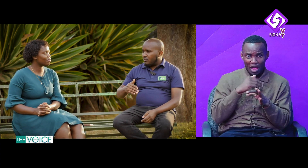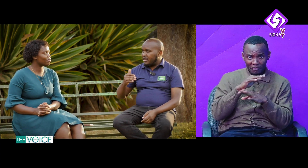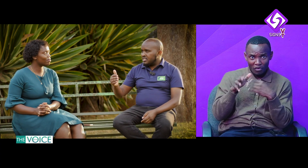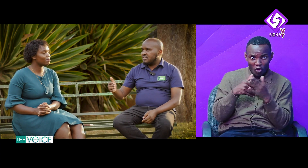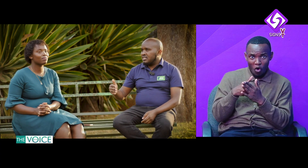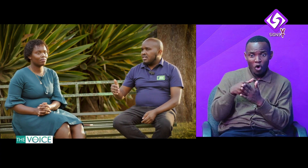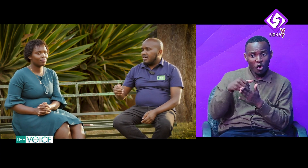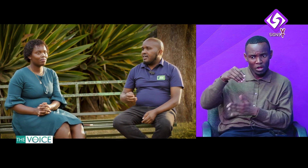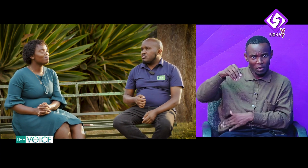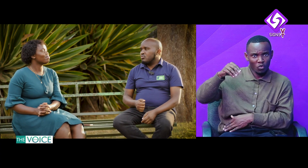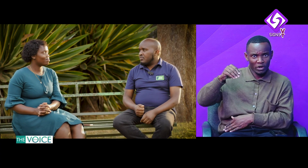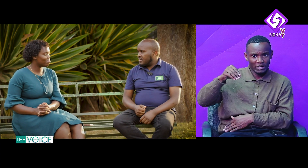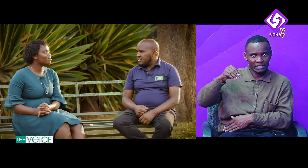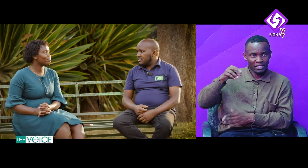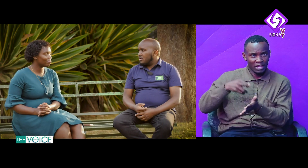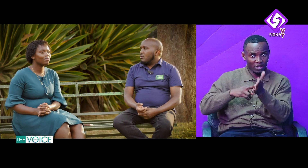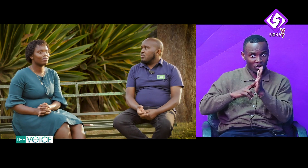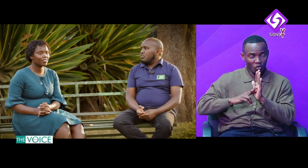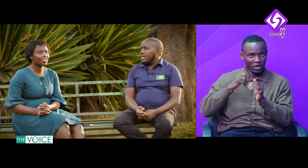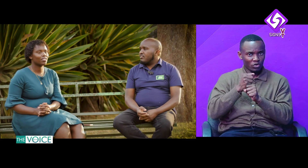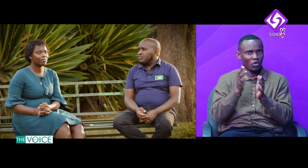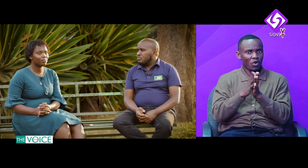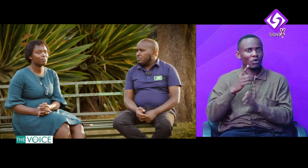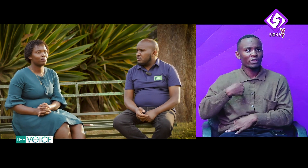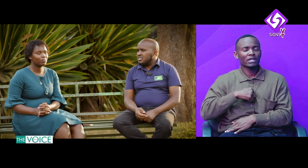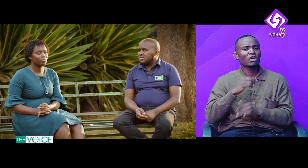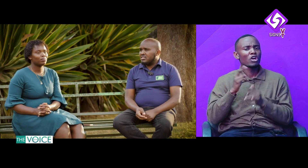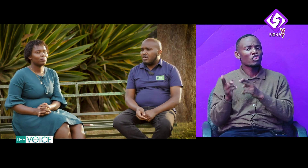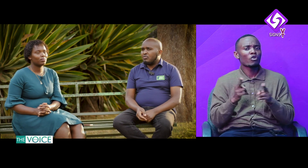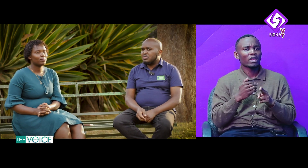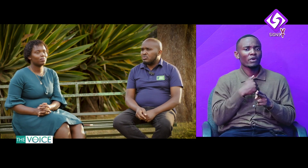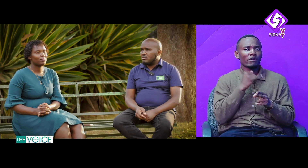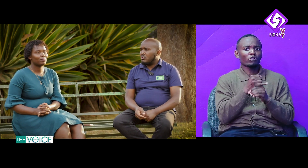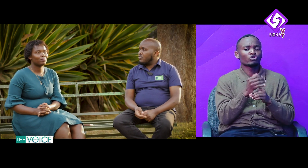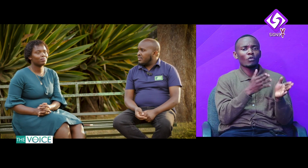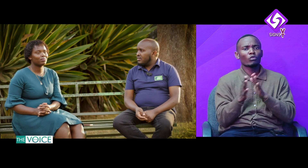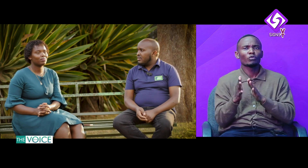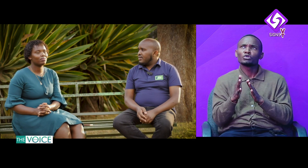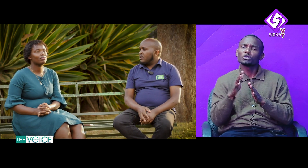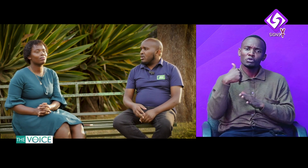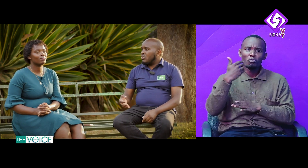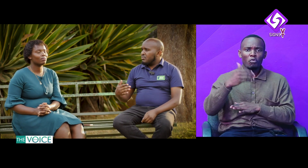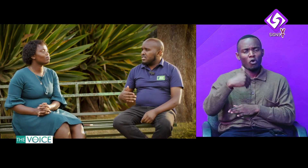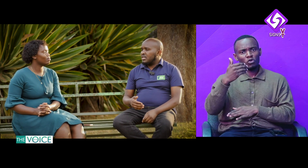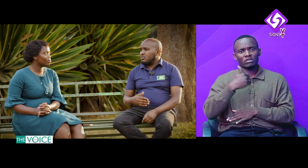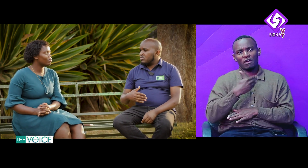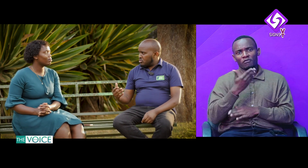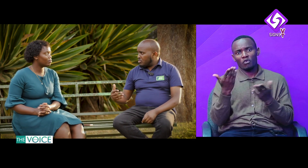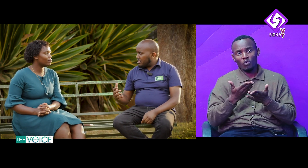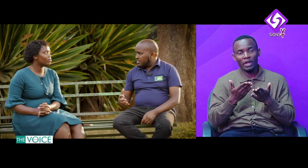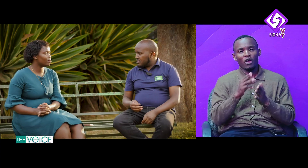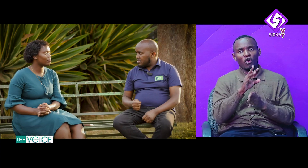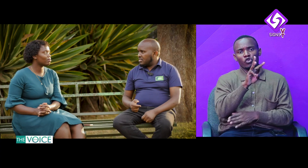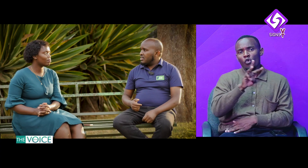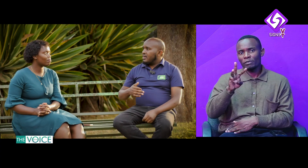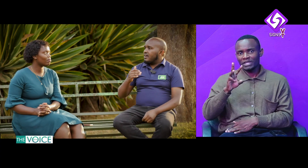is required to work with us, we normally have job opportunities that are open so often on our website and our social